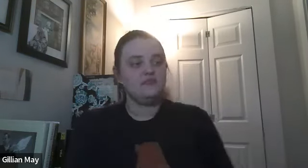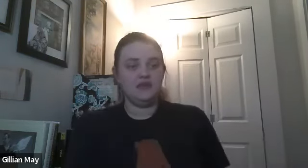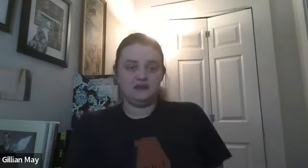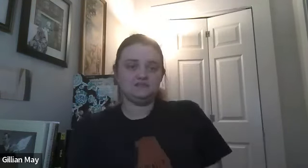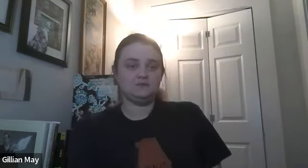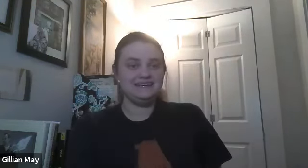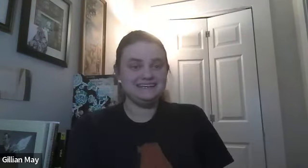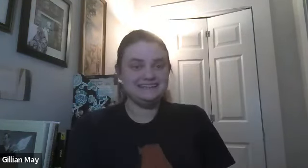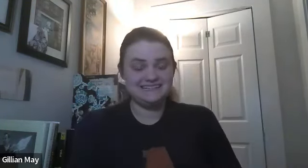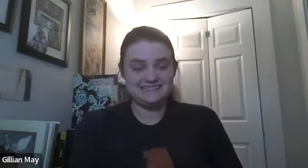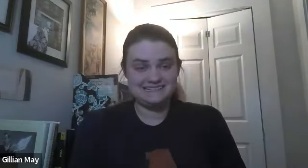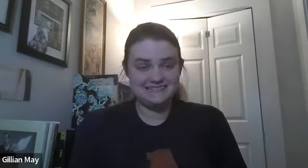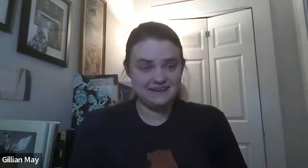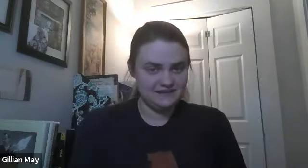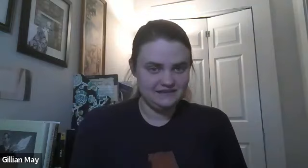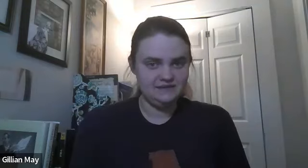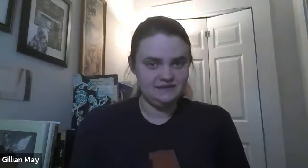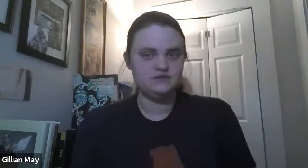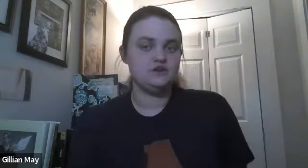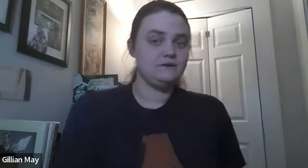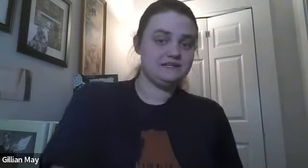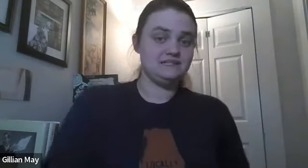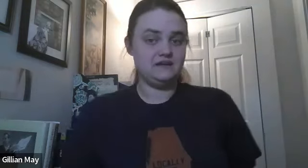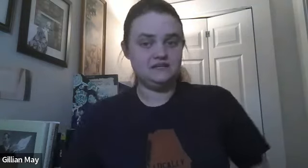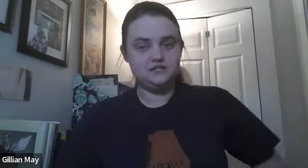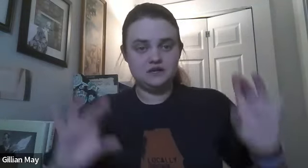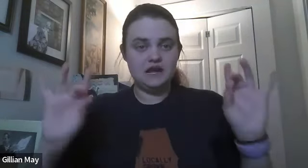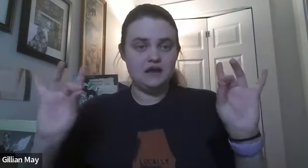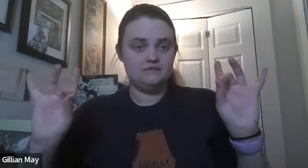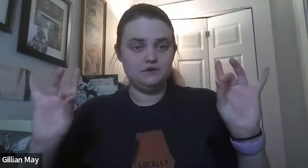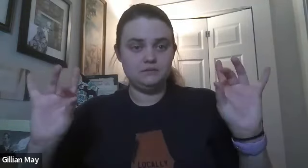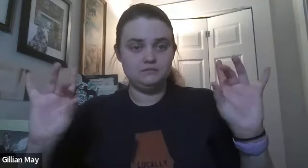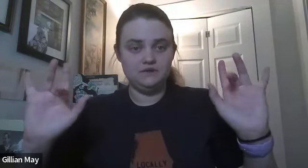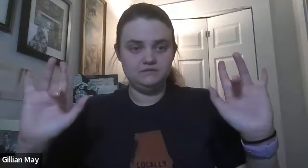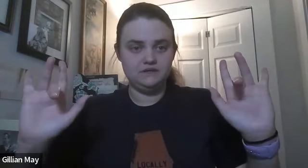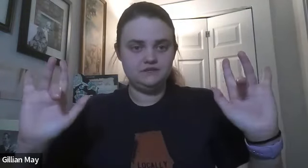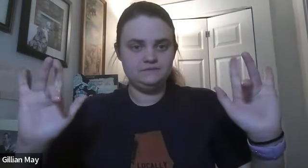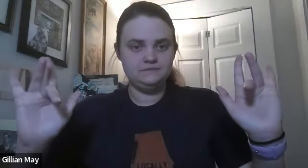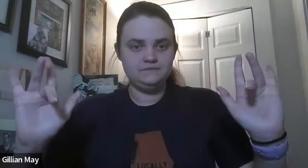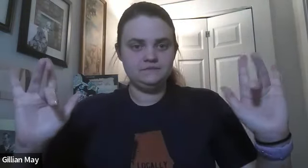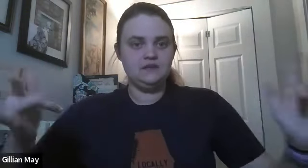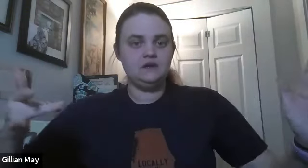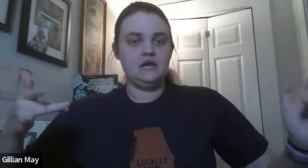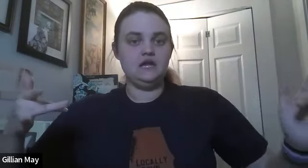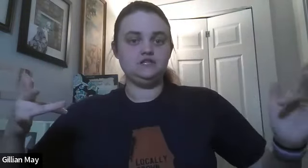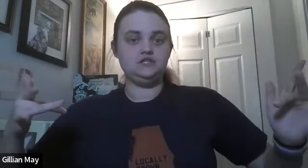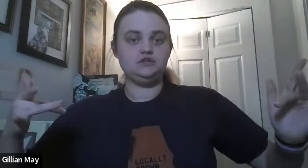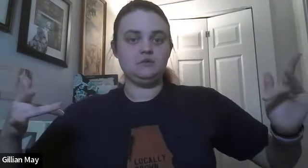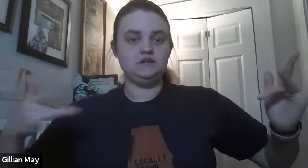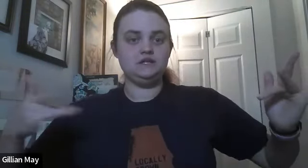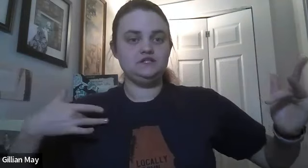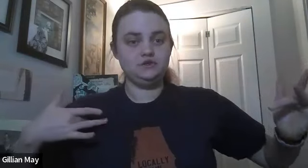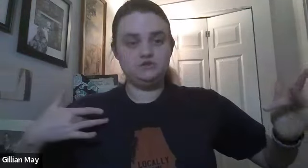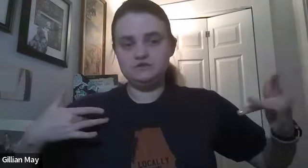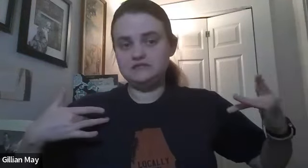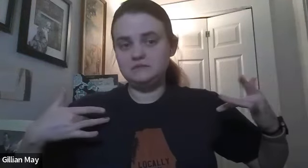The next one is excited. So for excited, you're going to have your middle fingers. And you're going to do